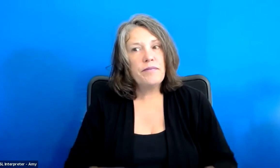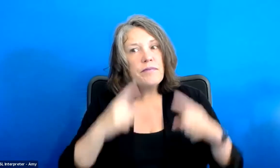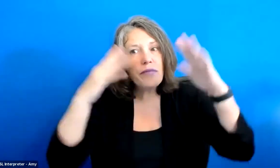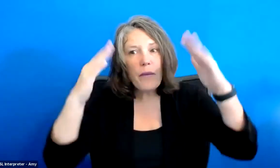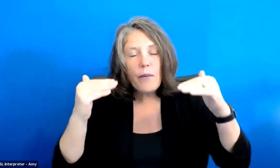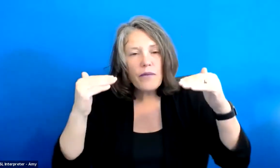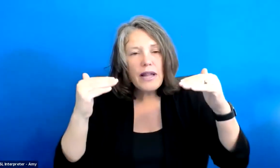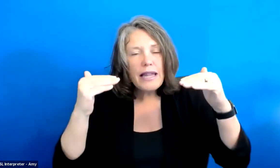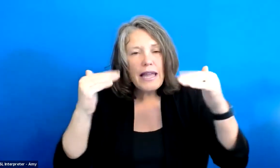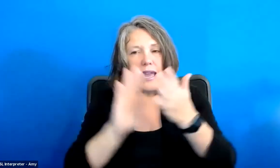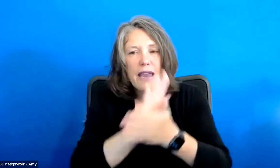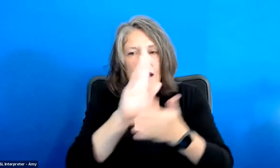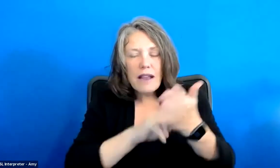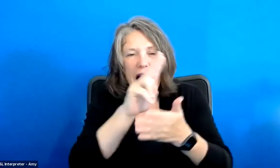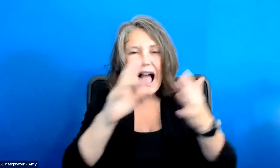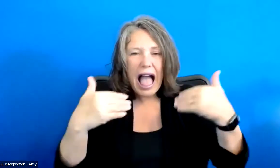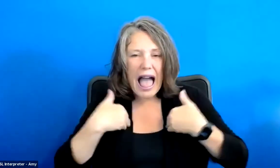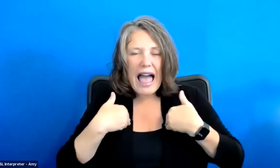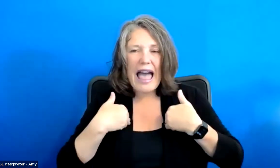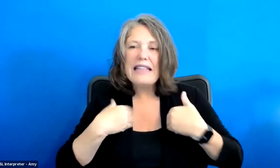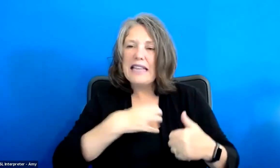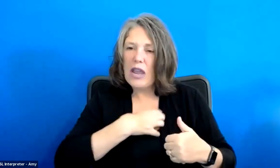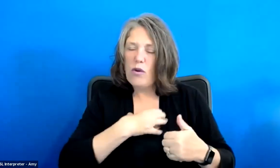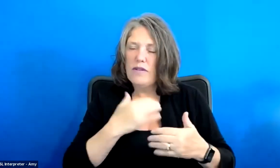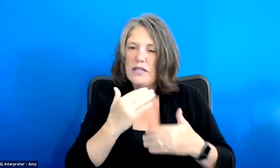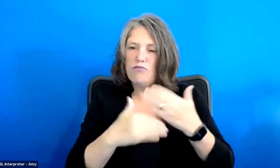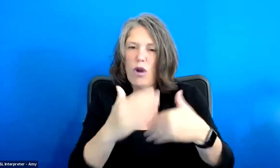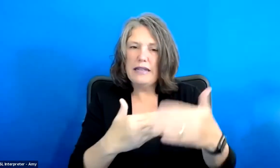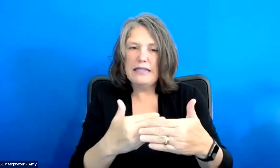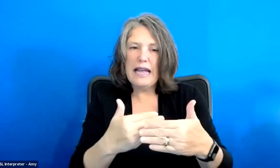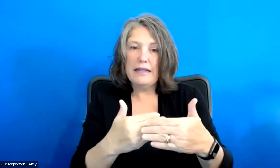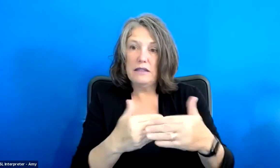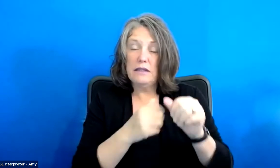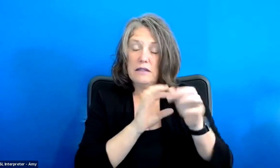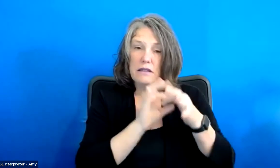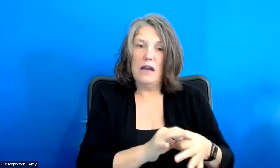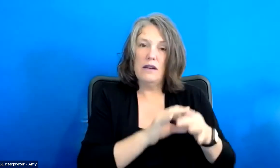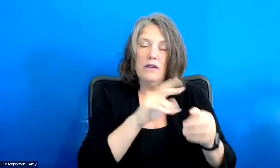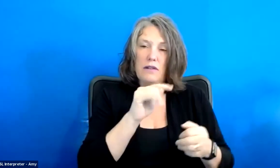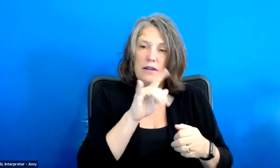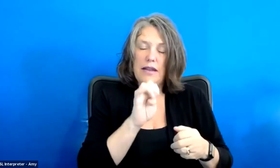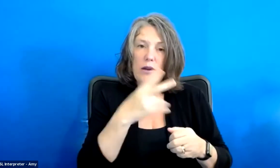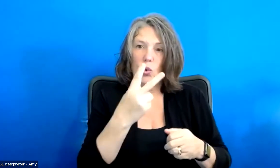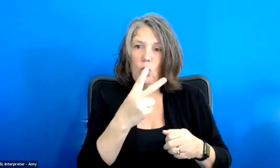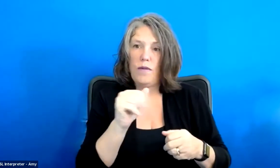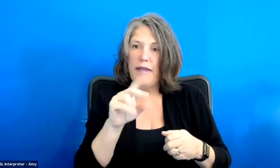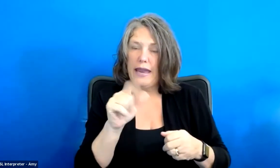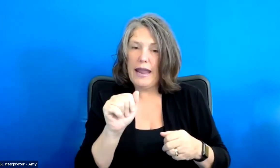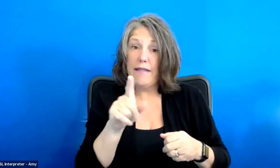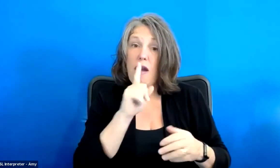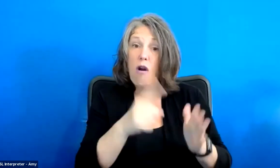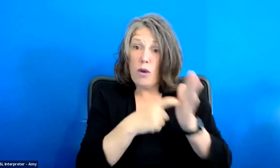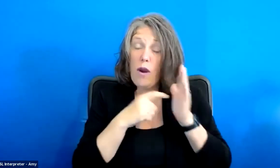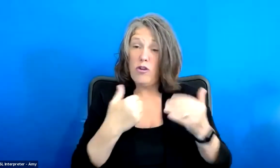Hopefully, higher ed has a grievance process. Under Title II of the ADA, they are required to have a